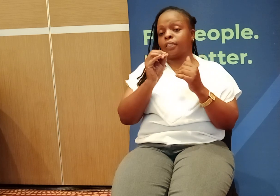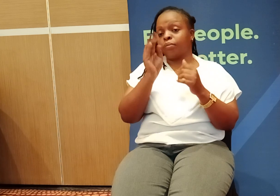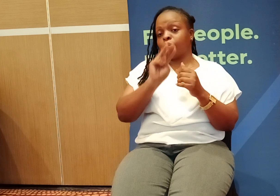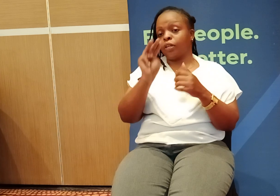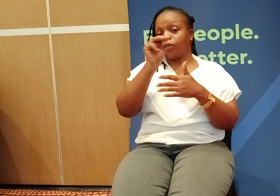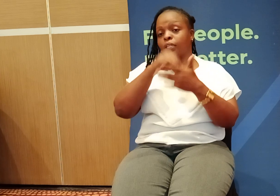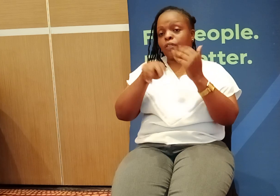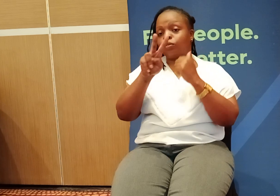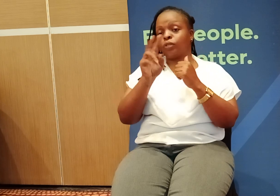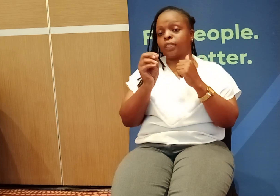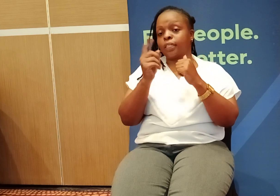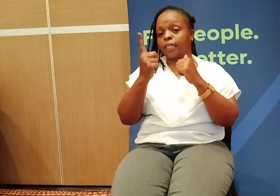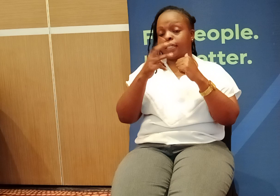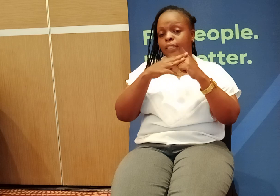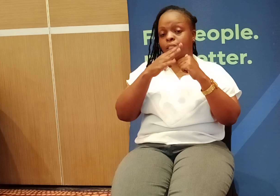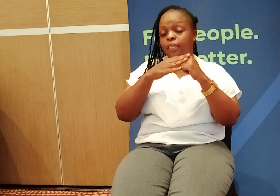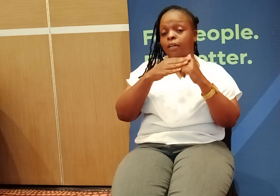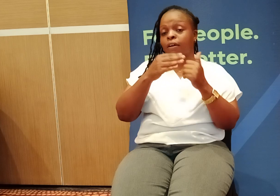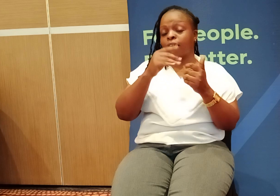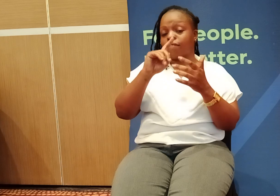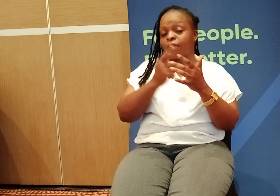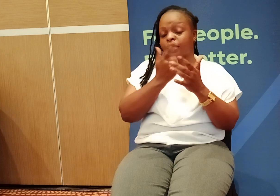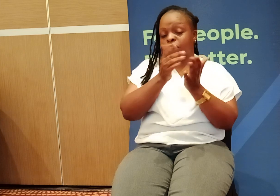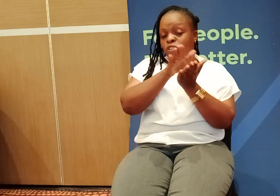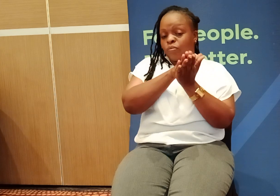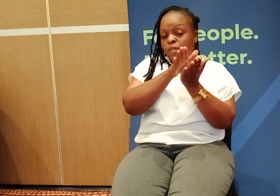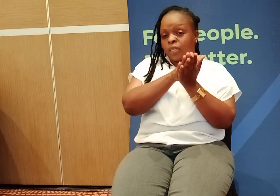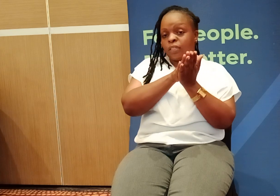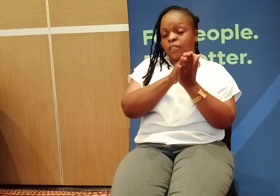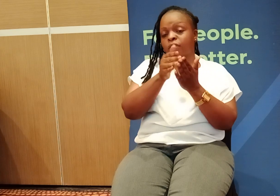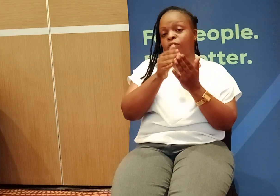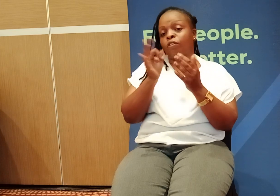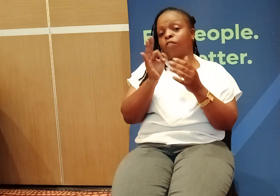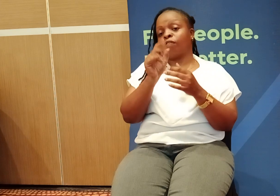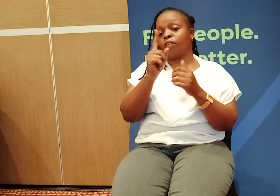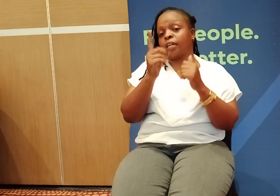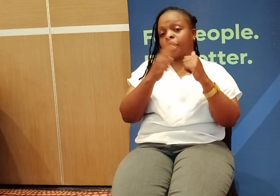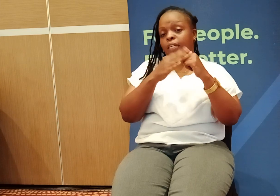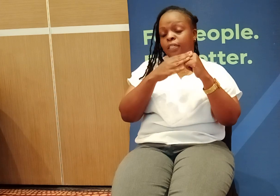we've paid cumulative dividend of 19 billion since 2020.